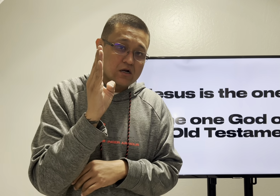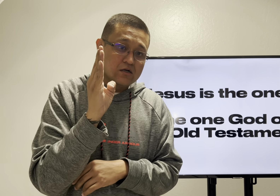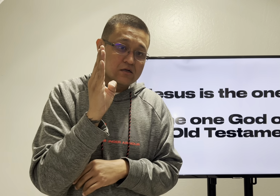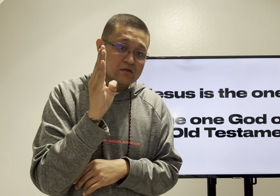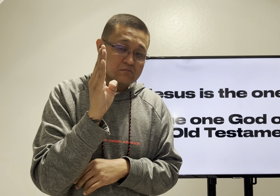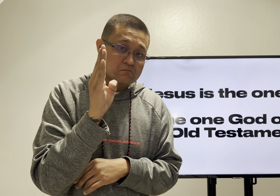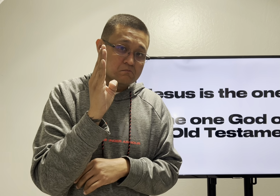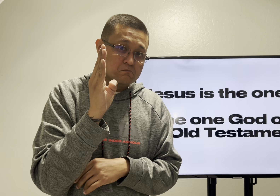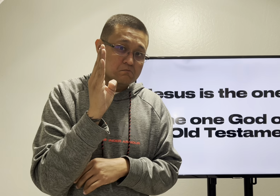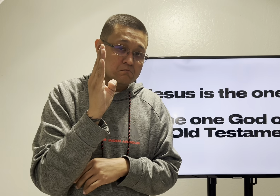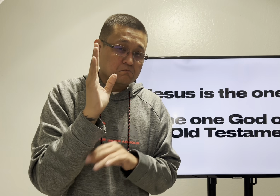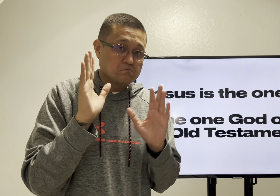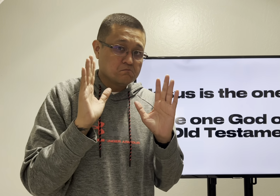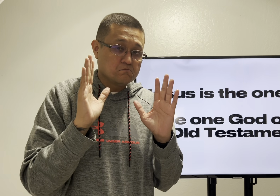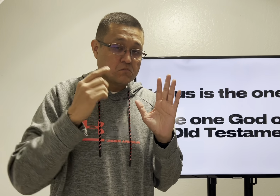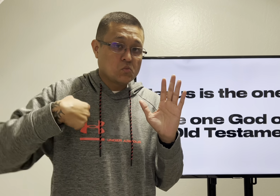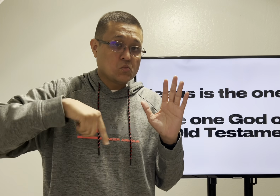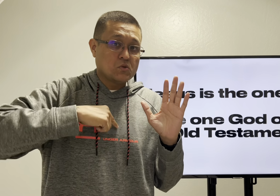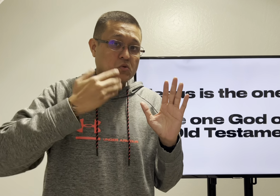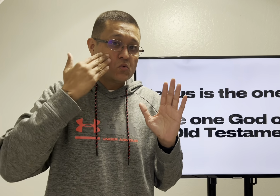Jesus is the one God.